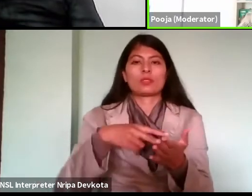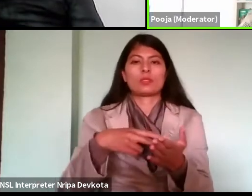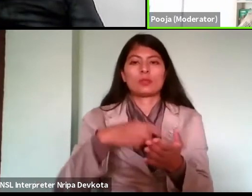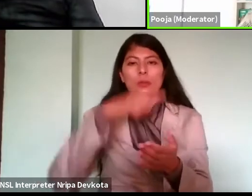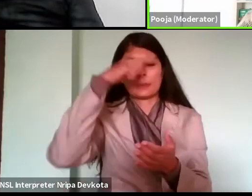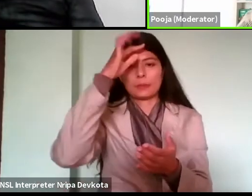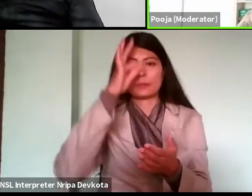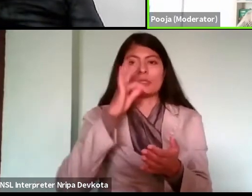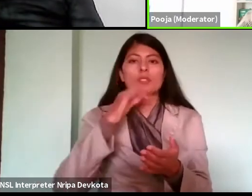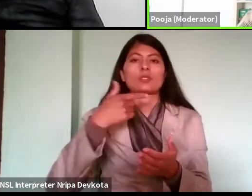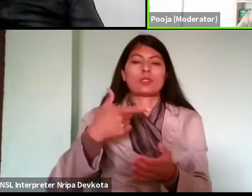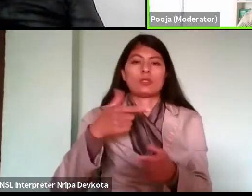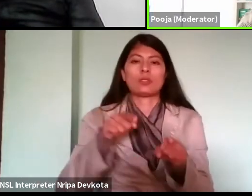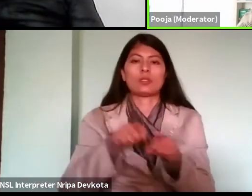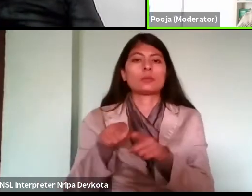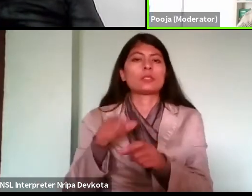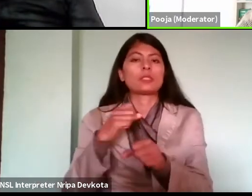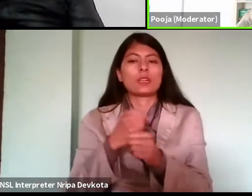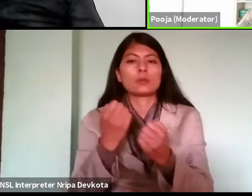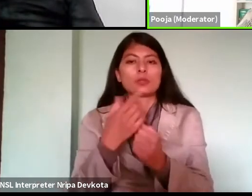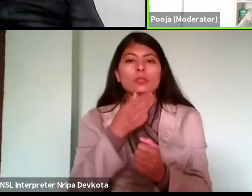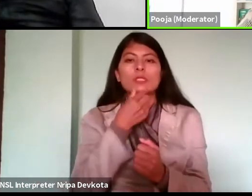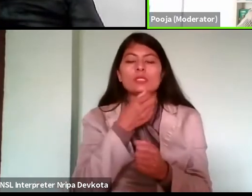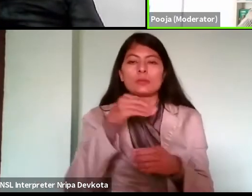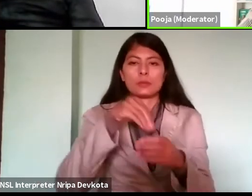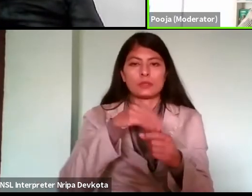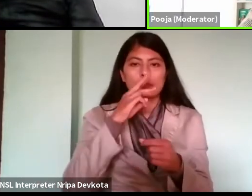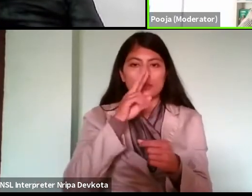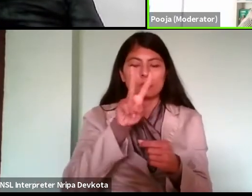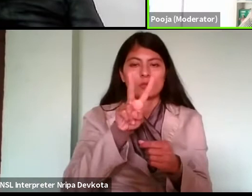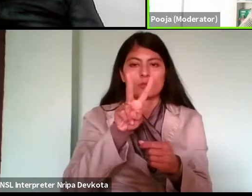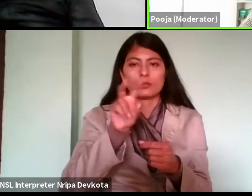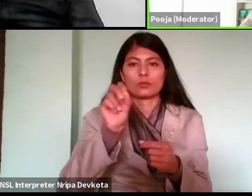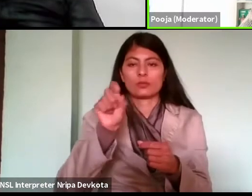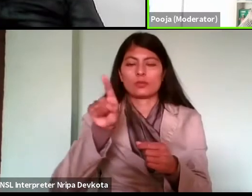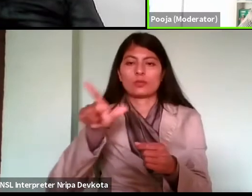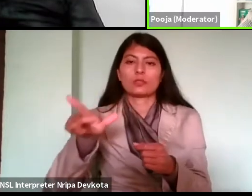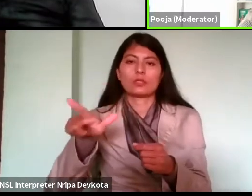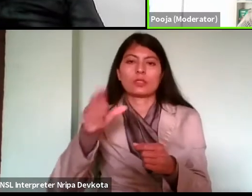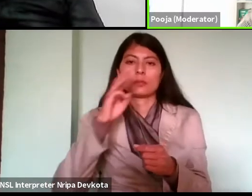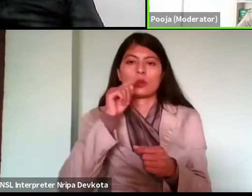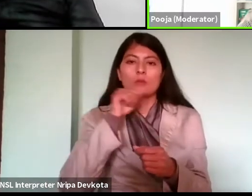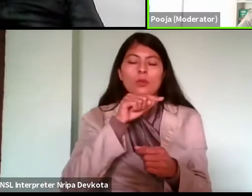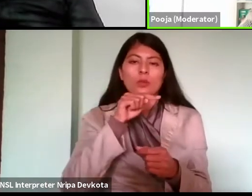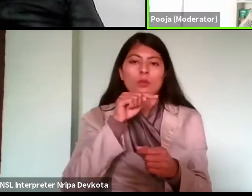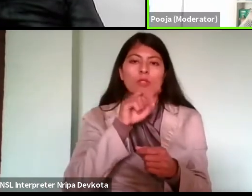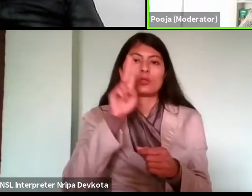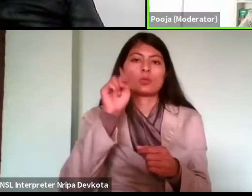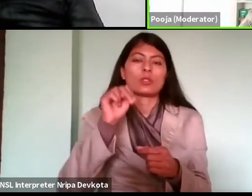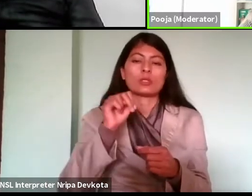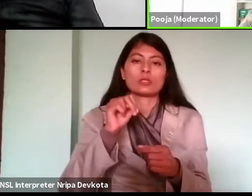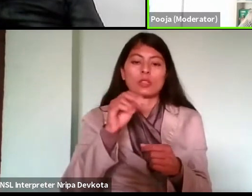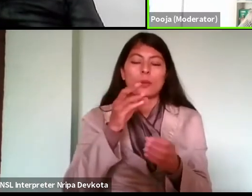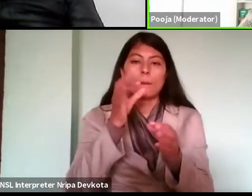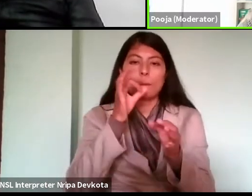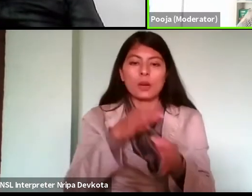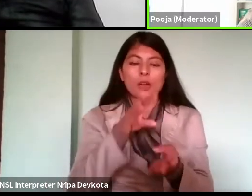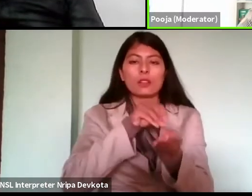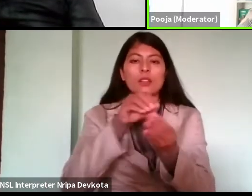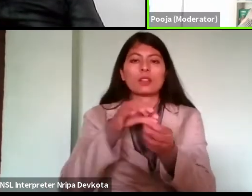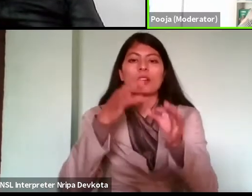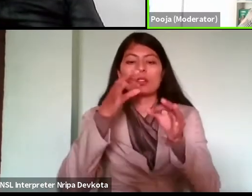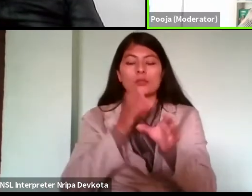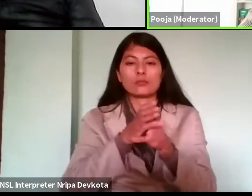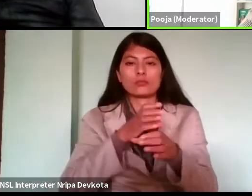to the UN Human Rights Commission in Geneva. In 2017, she was appointed to the UN Fact-Finding Mission on Myanmar,